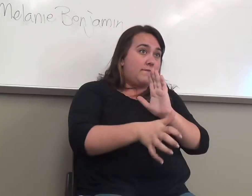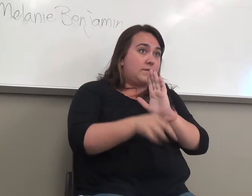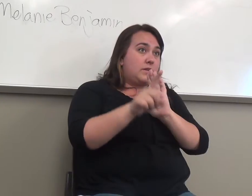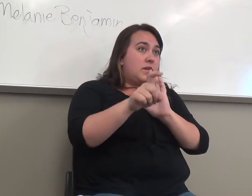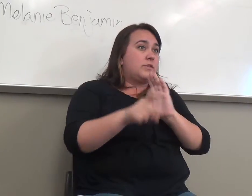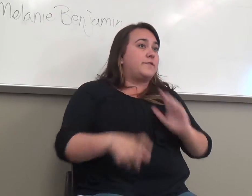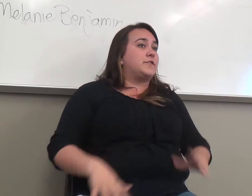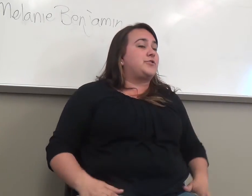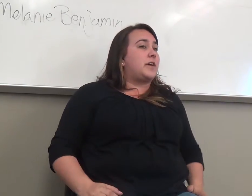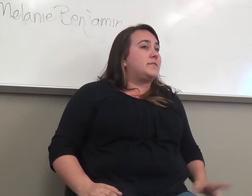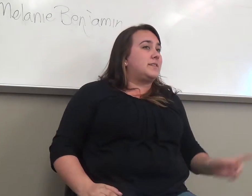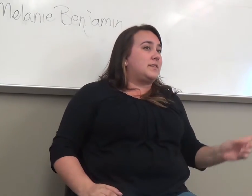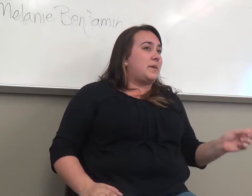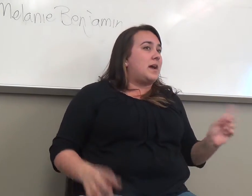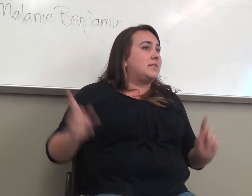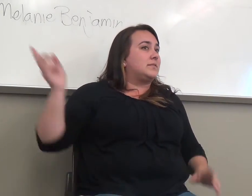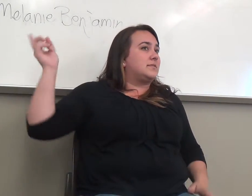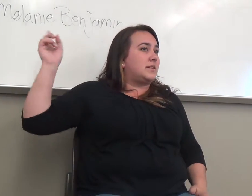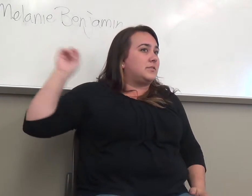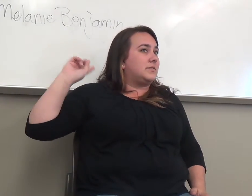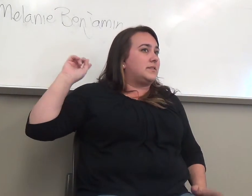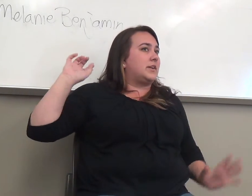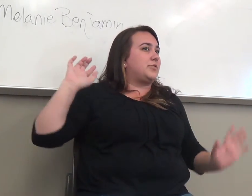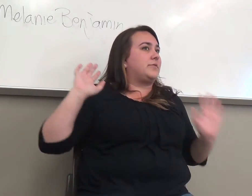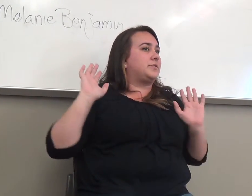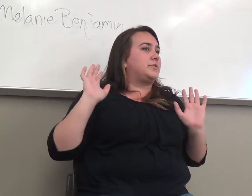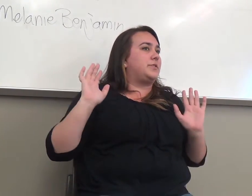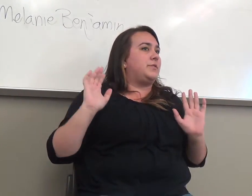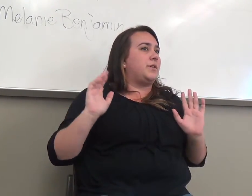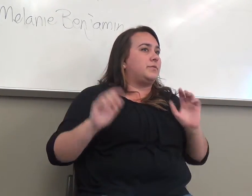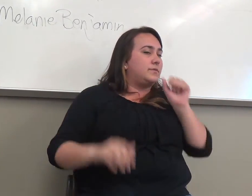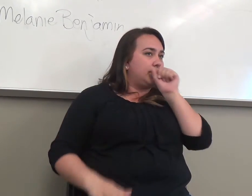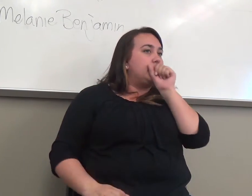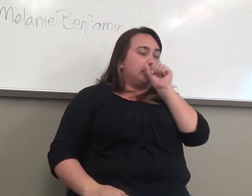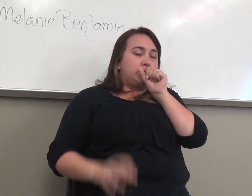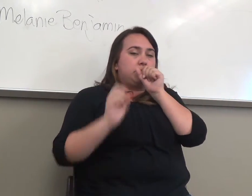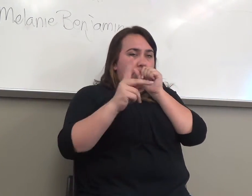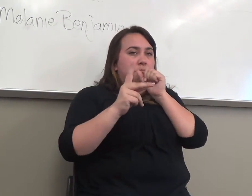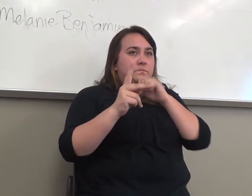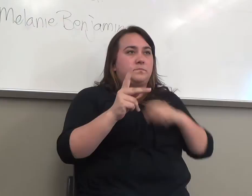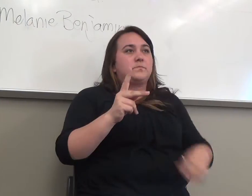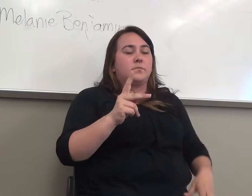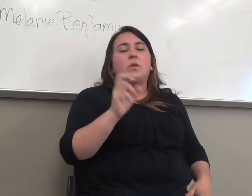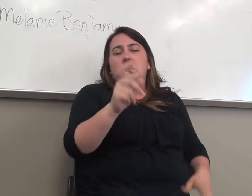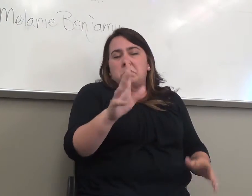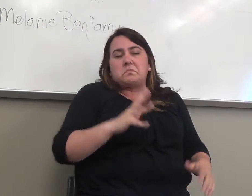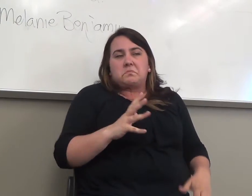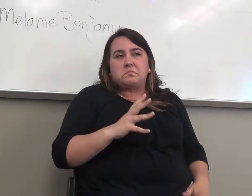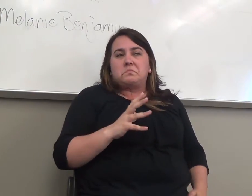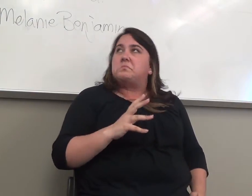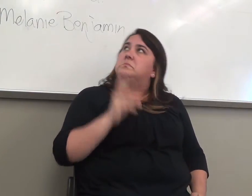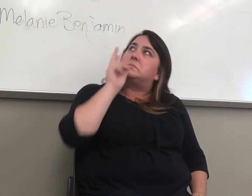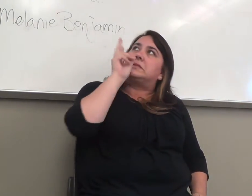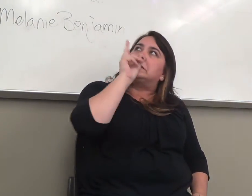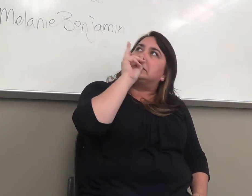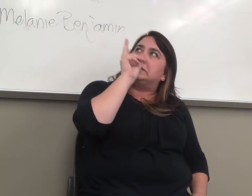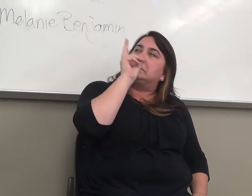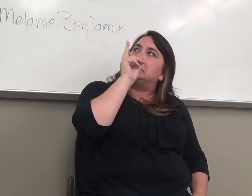Yeah. The first draft is at the back. This is actually the second draft, just so you know. Okay, well, okay, let's see. Let me see what your